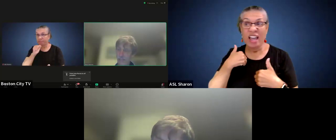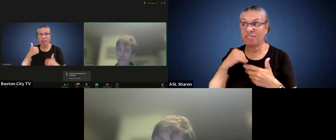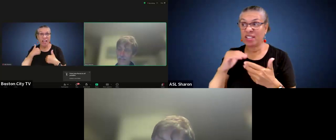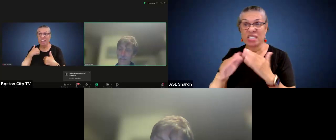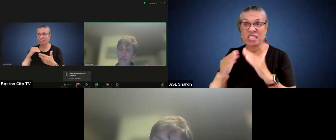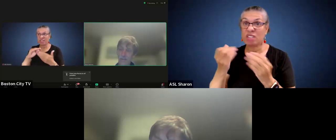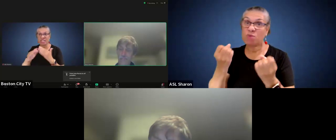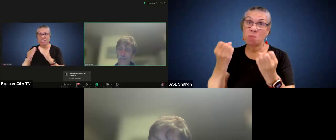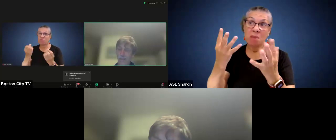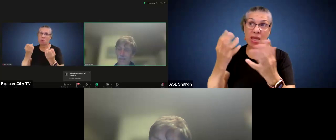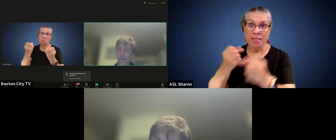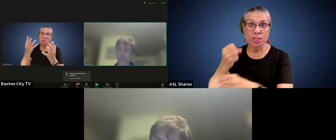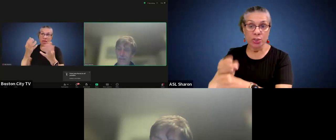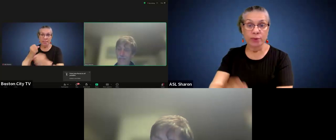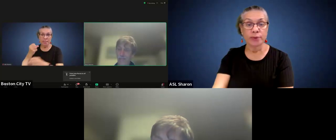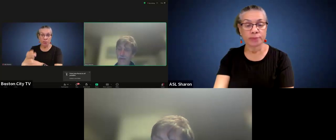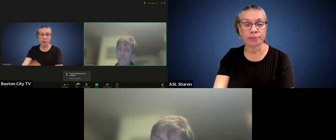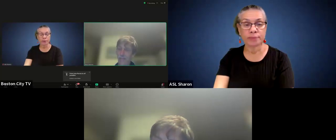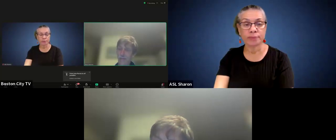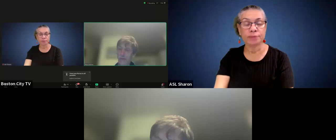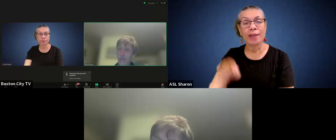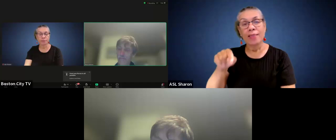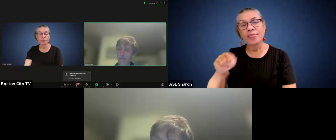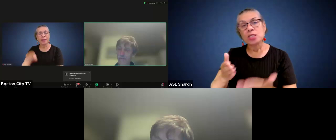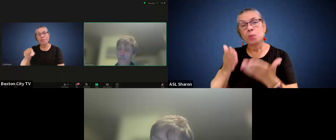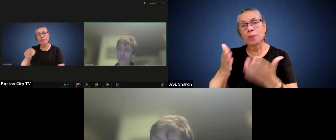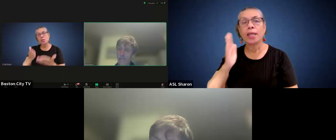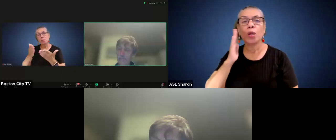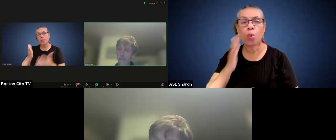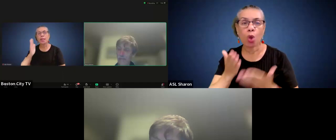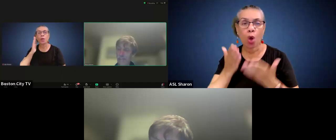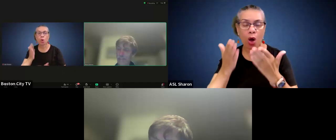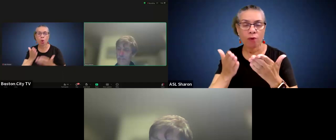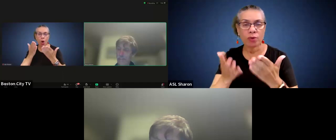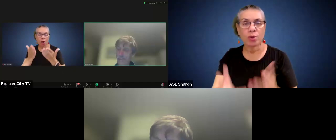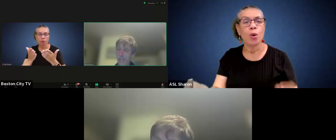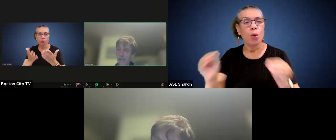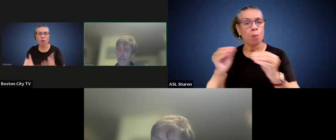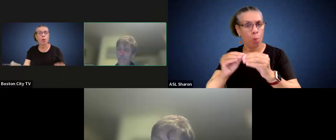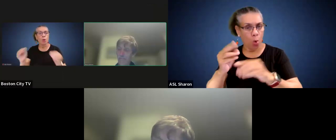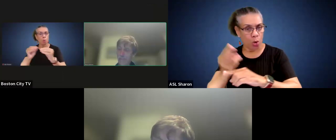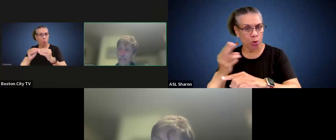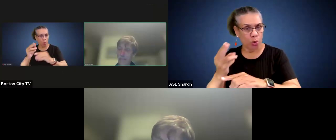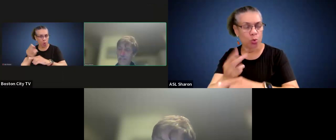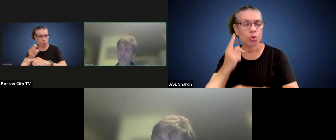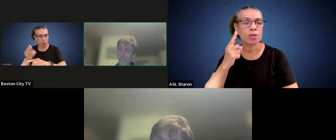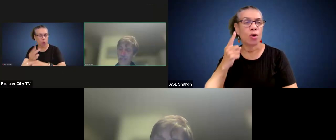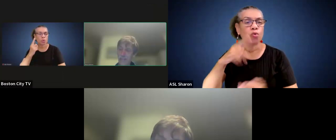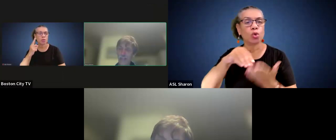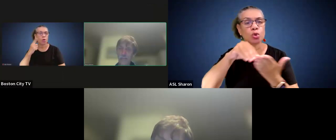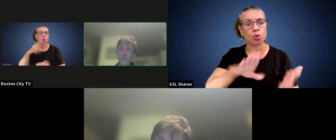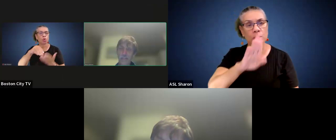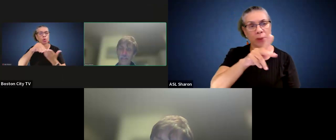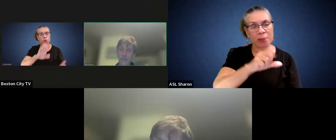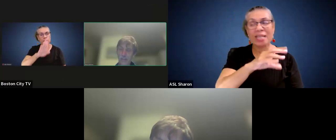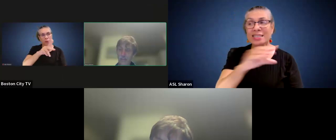years. The proposed plan will offer increased usage time for BPS and the community